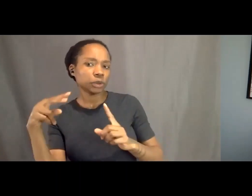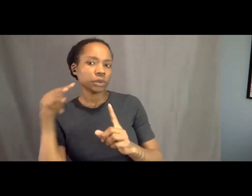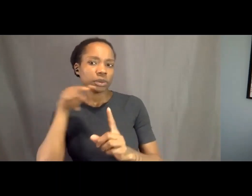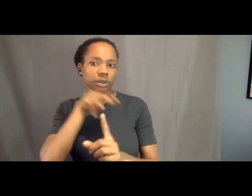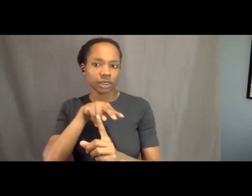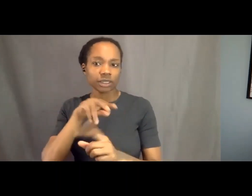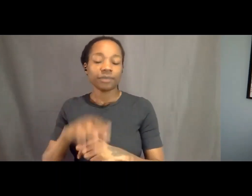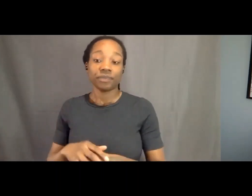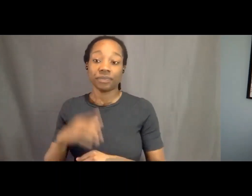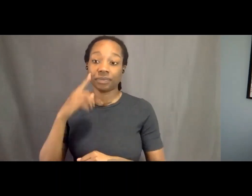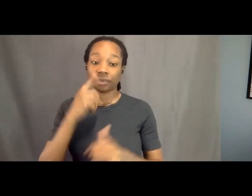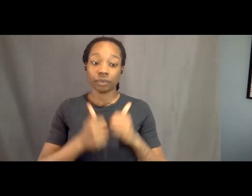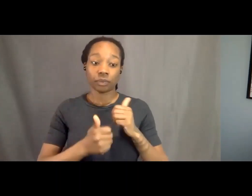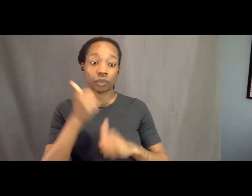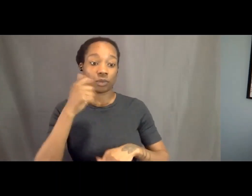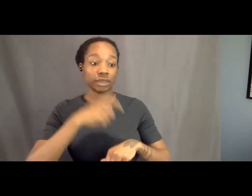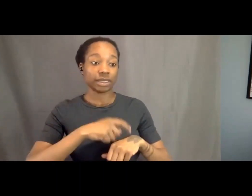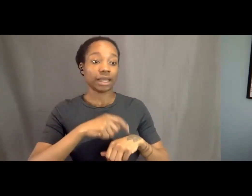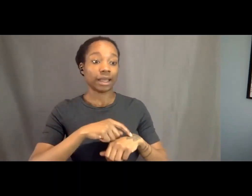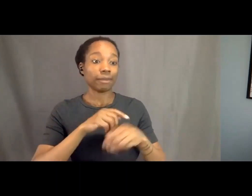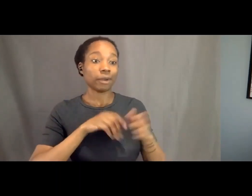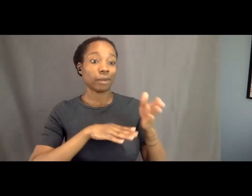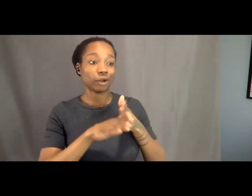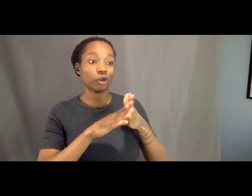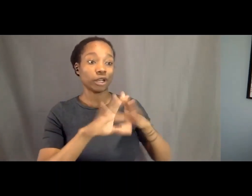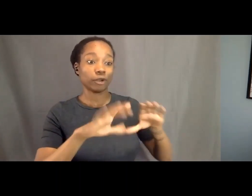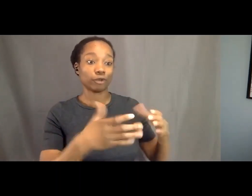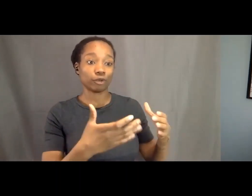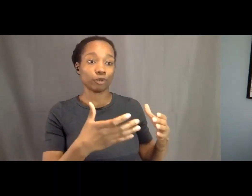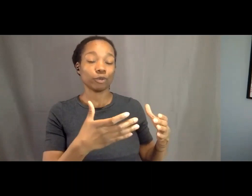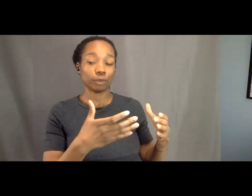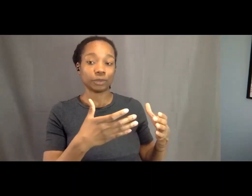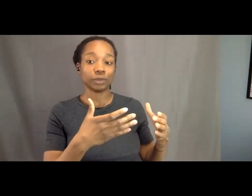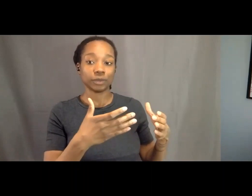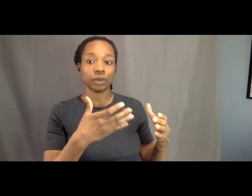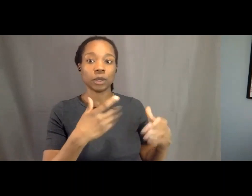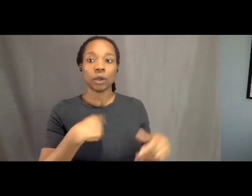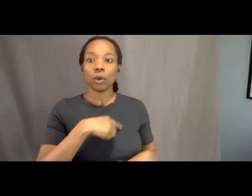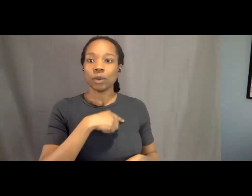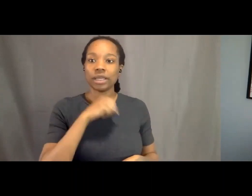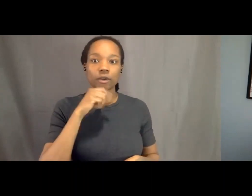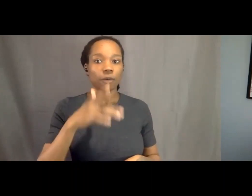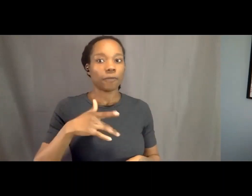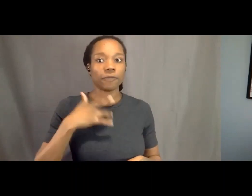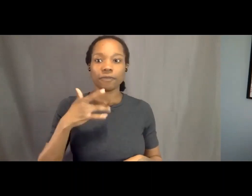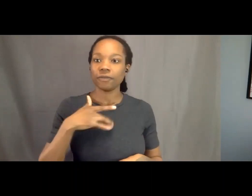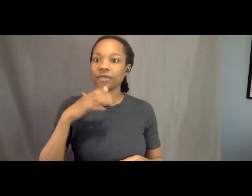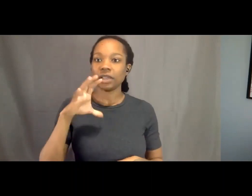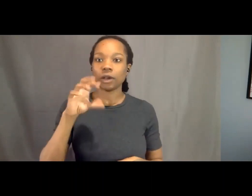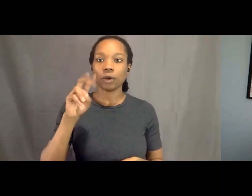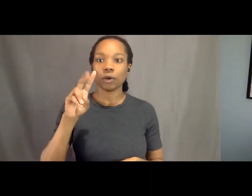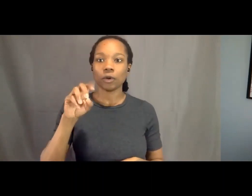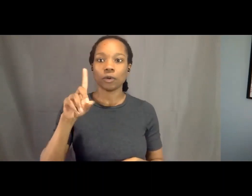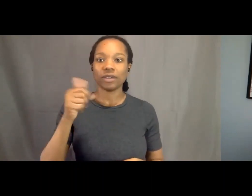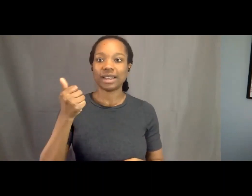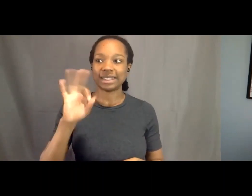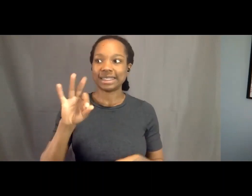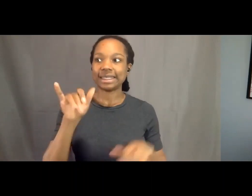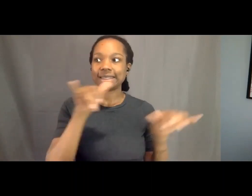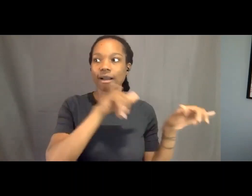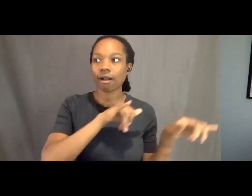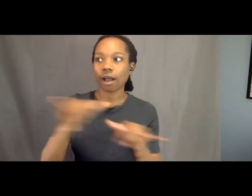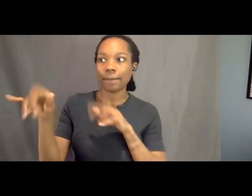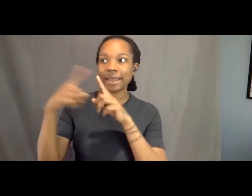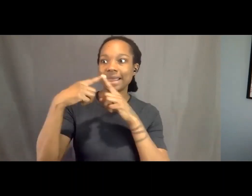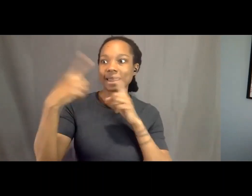is that the common enemy, it's not seen as a common enemy that we have to fight in the same